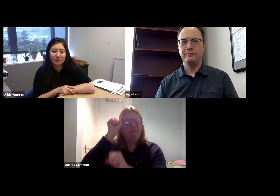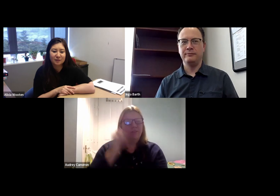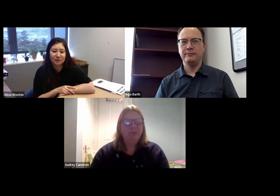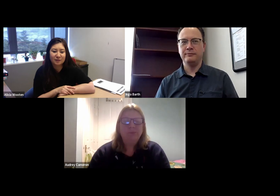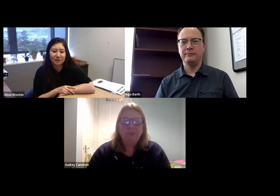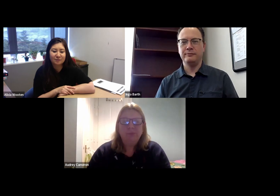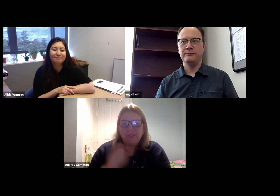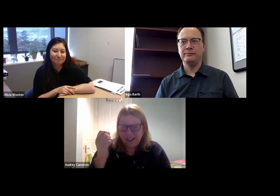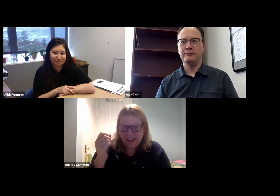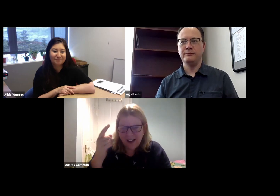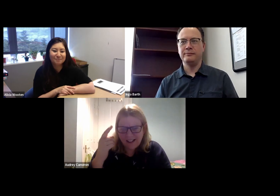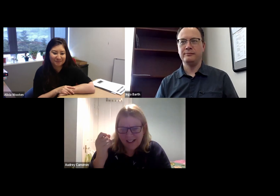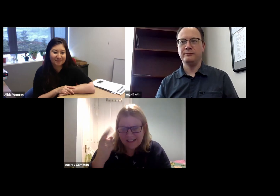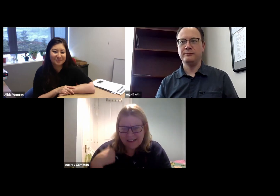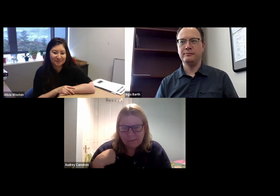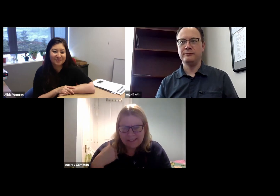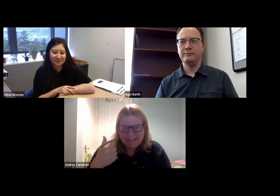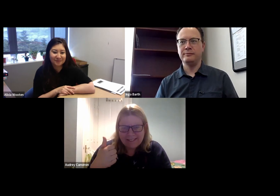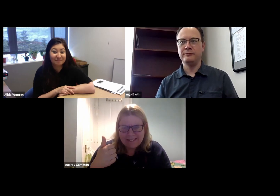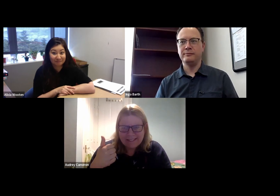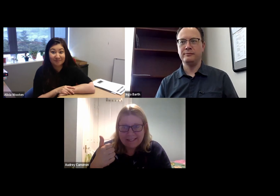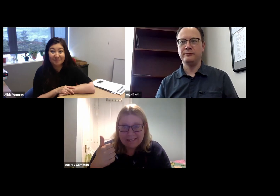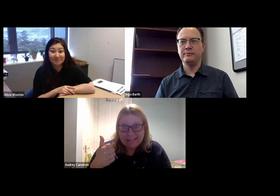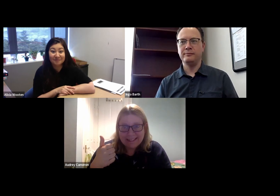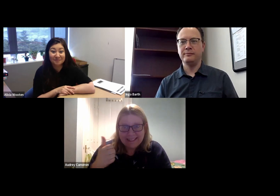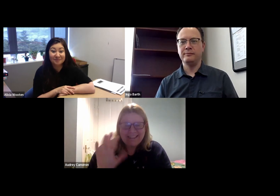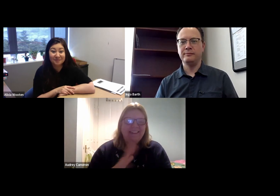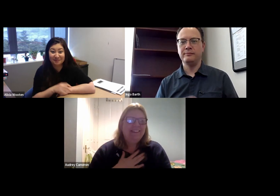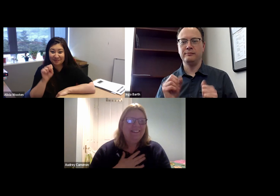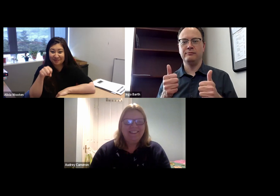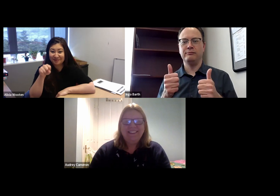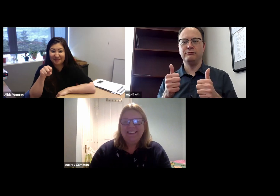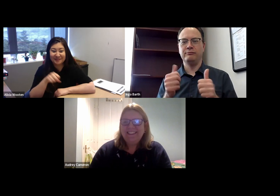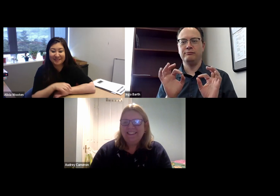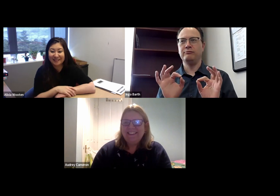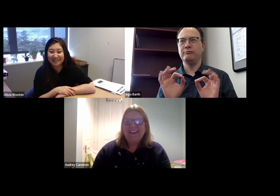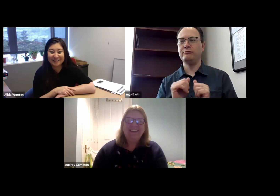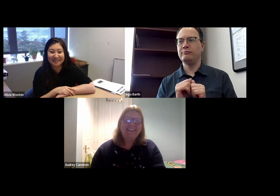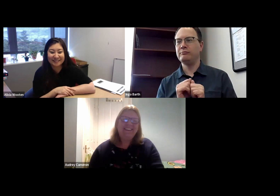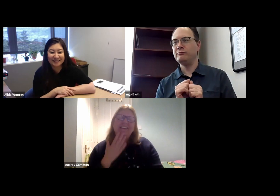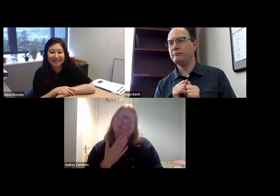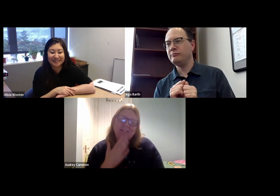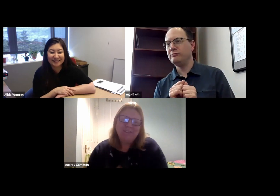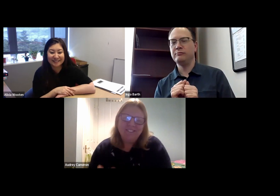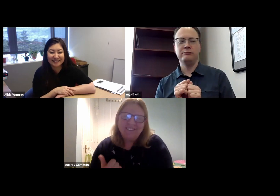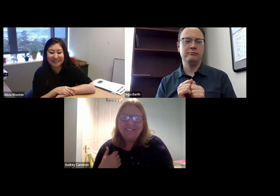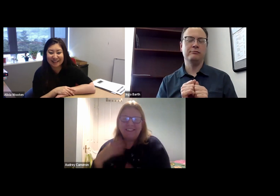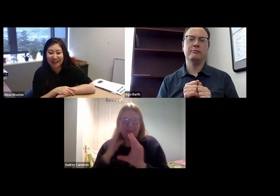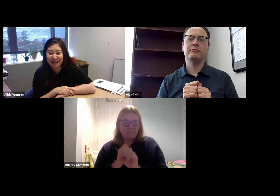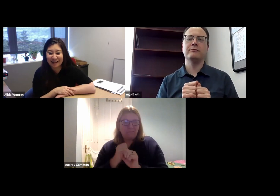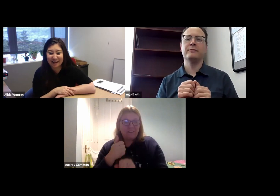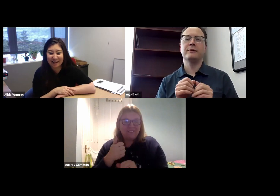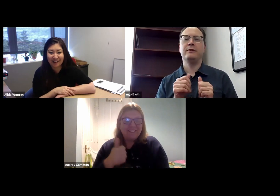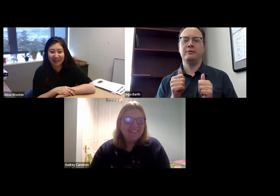make sure that it's things that they can sign using their fine motor skills too. Do you understand what I'm saying? Do you understand what I mean?